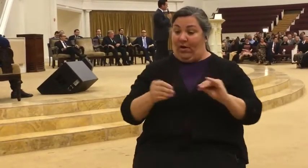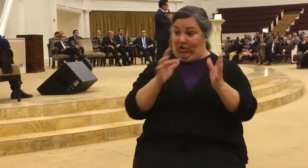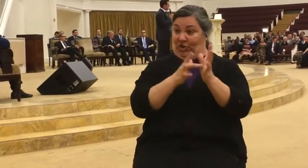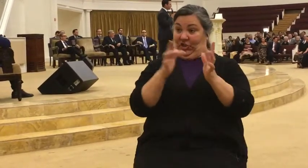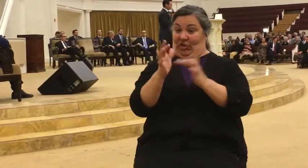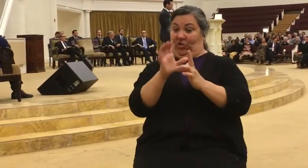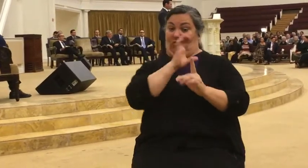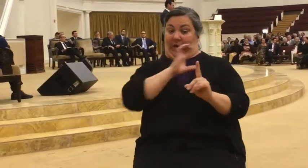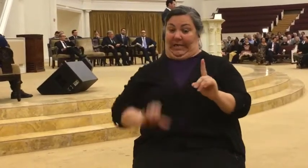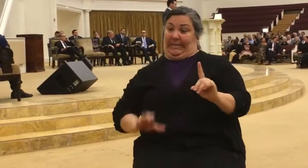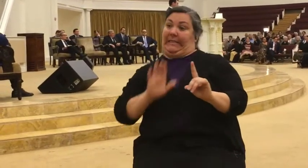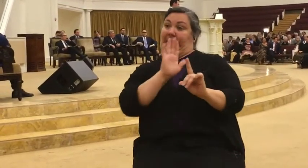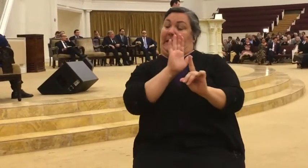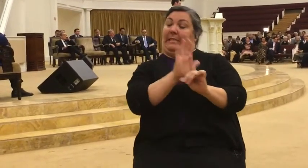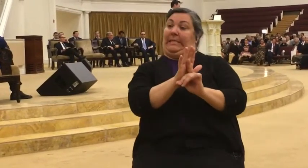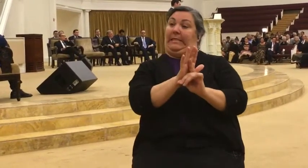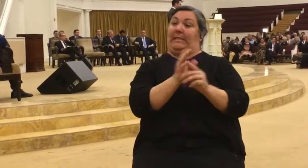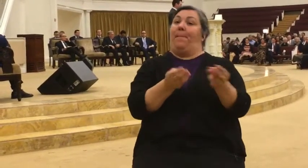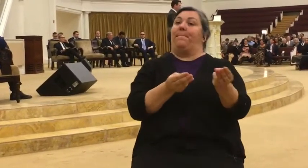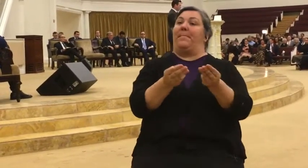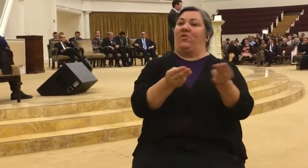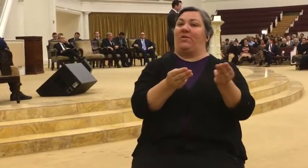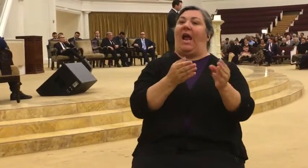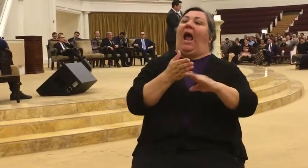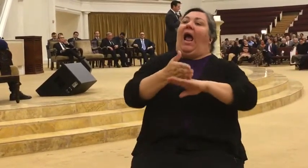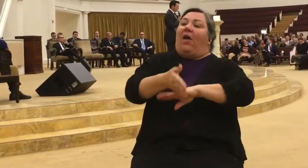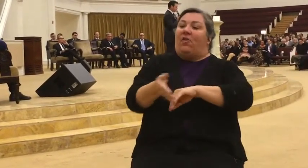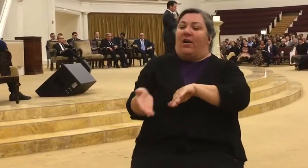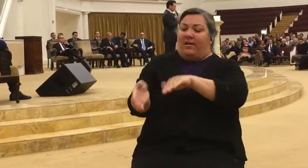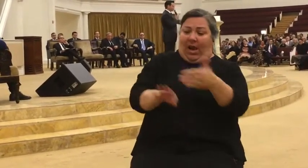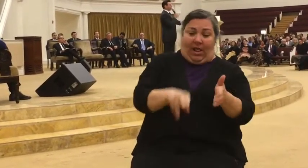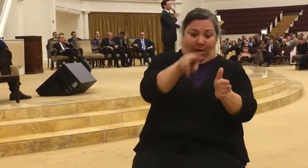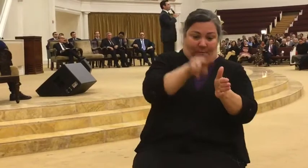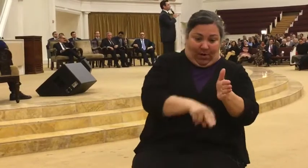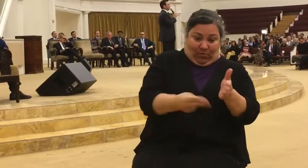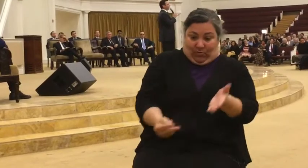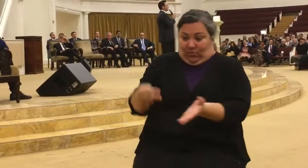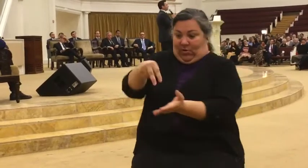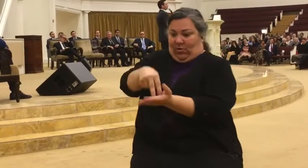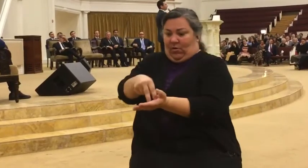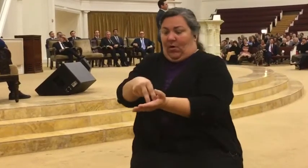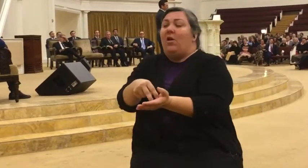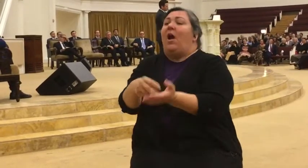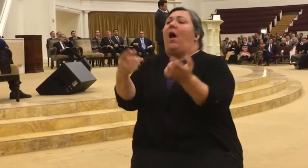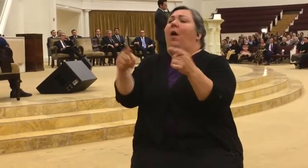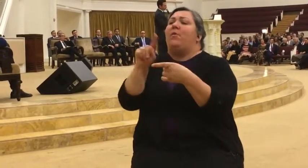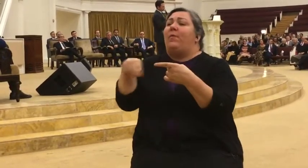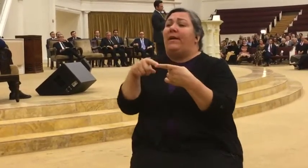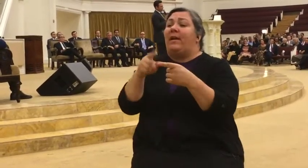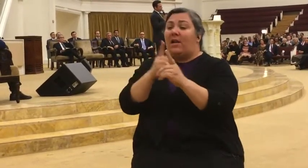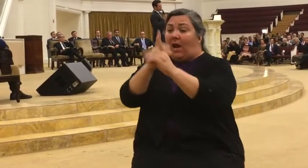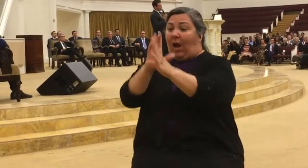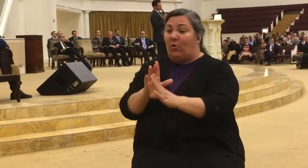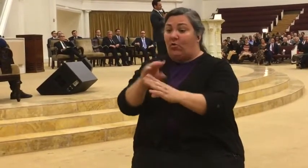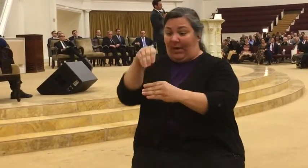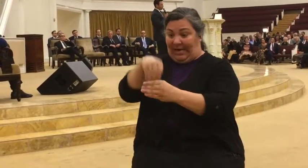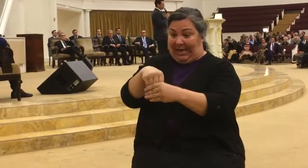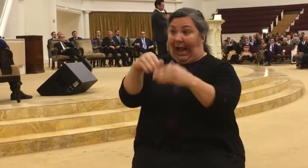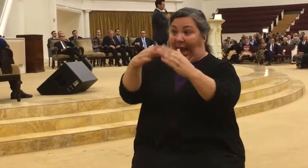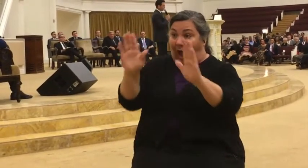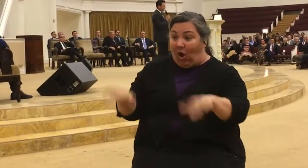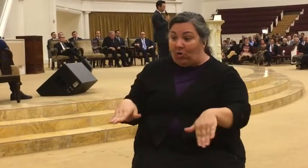Christ after his death, burial, and resurrection is the encounter with those disciples that had locked themselves in a house, shut the